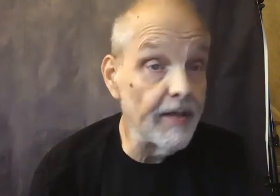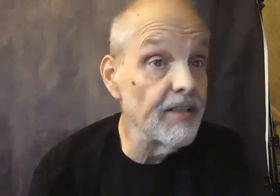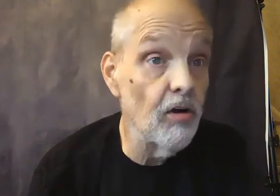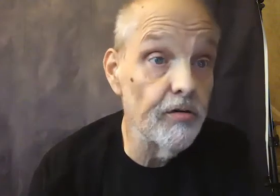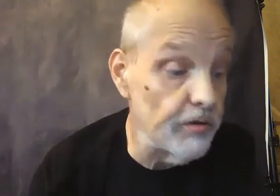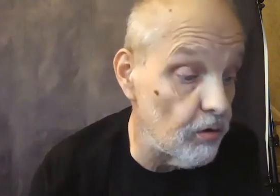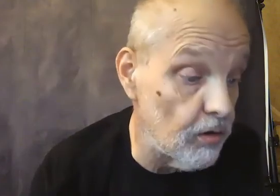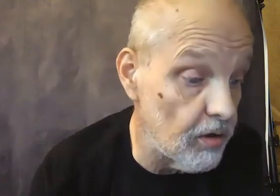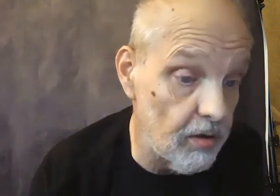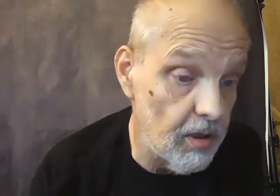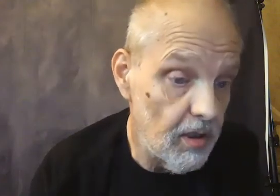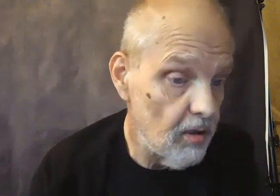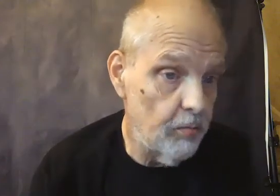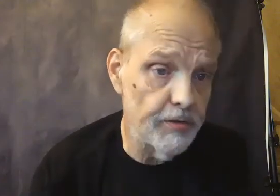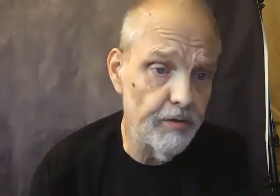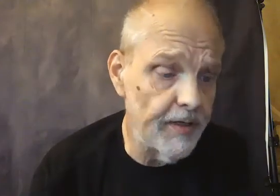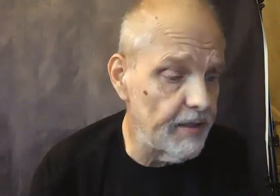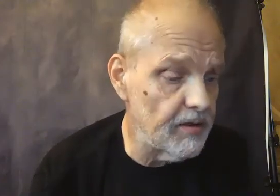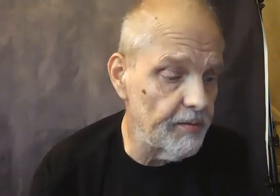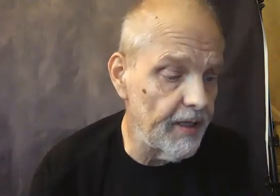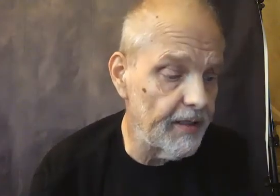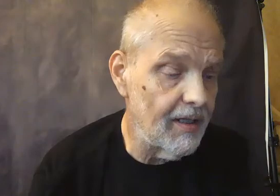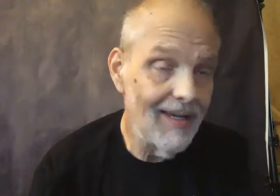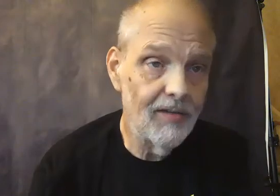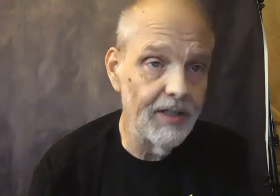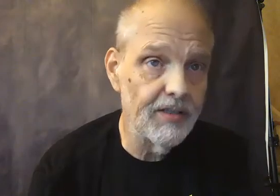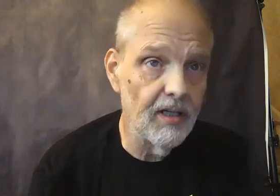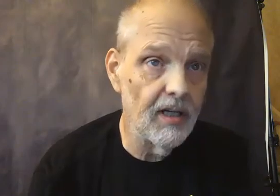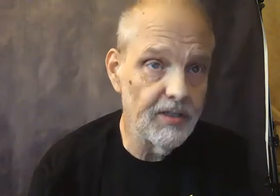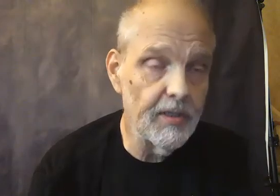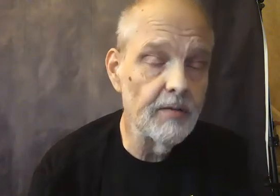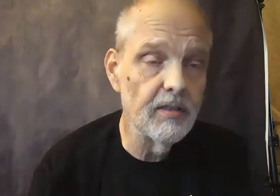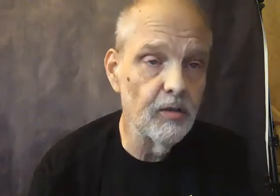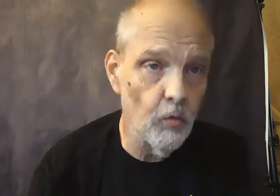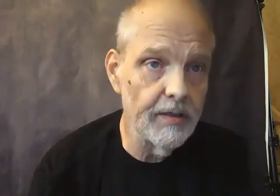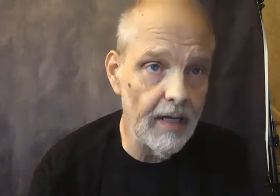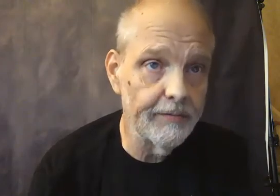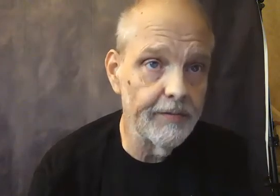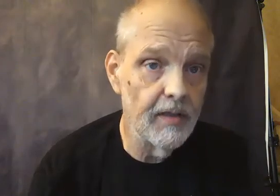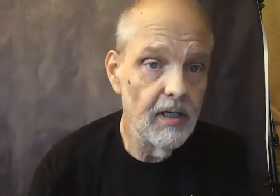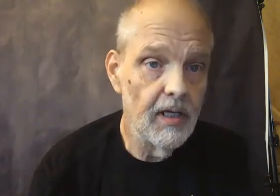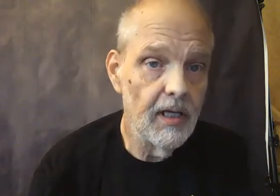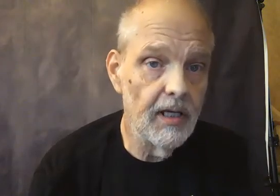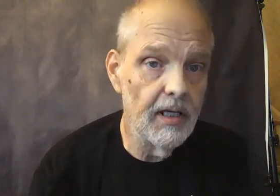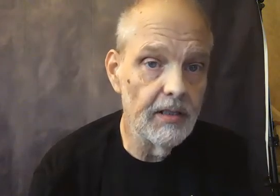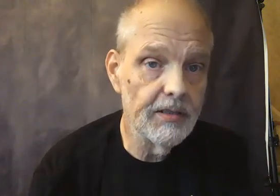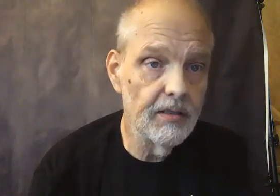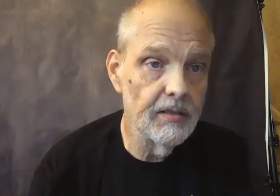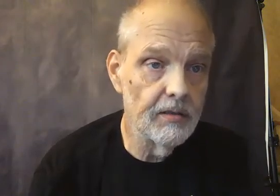magazine articles or books or anything, something like that, things, sometimes the word deaf is